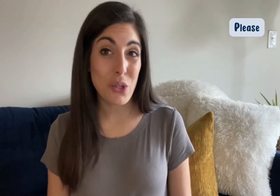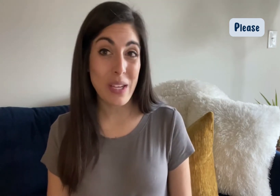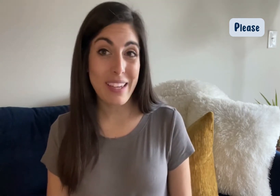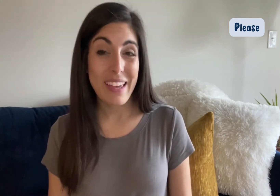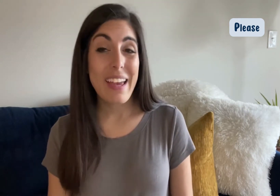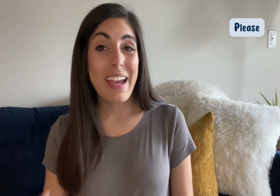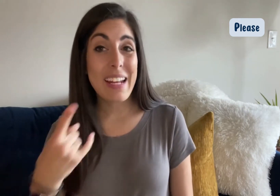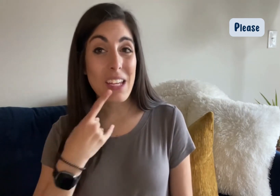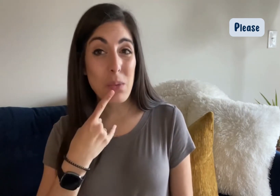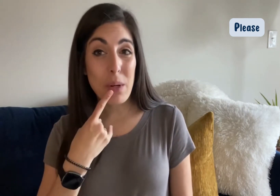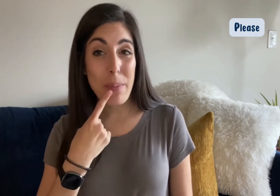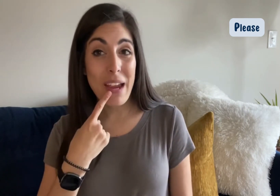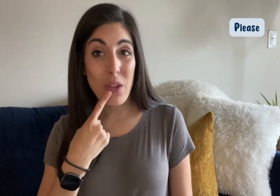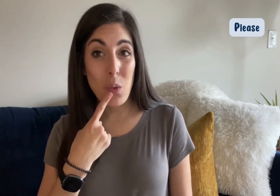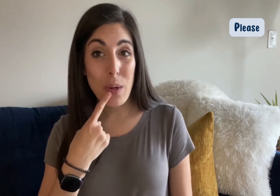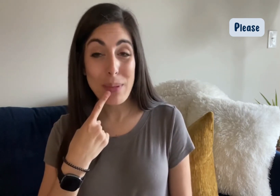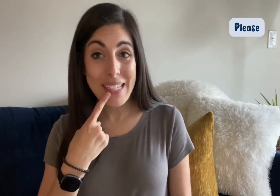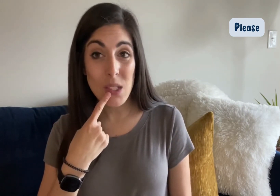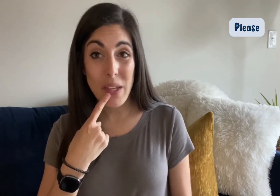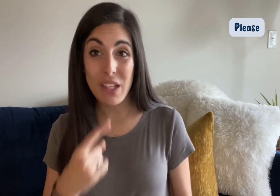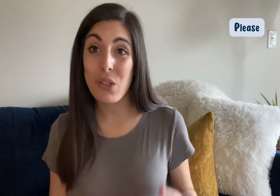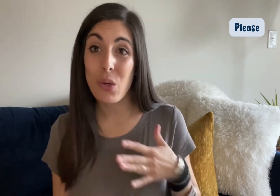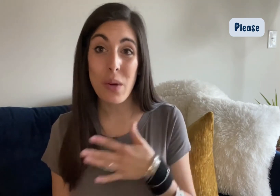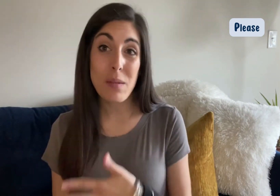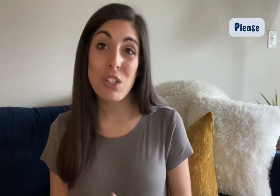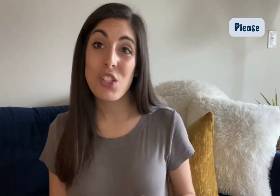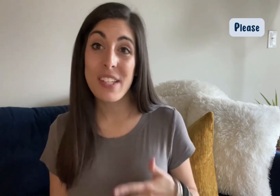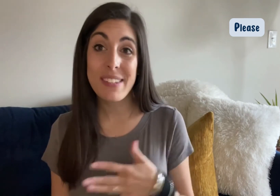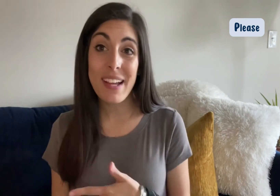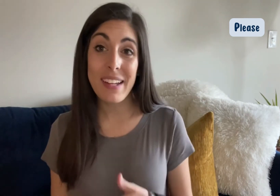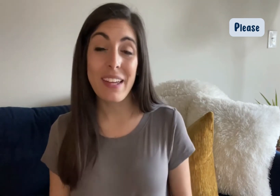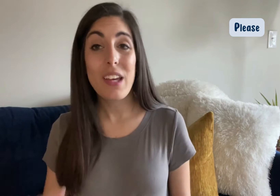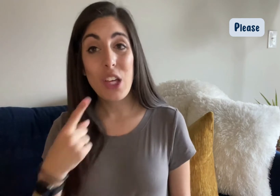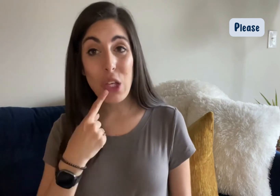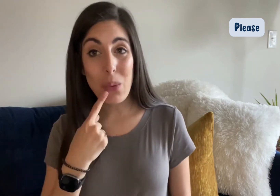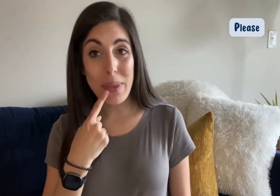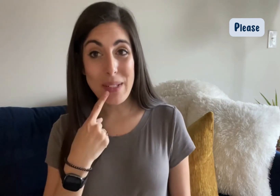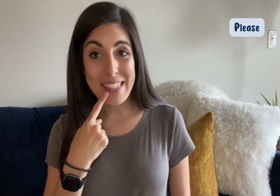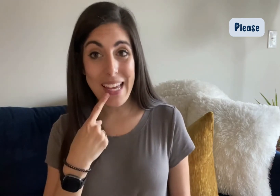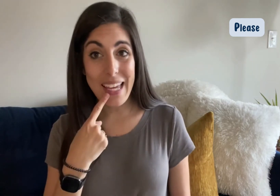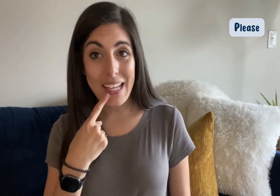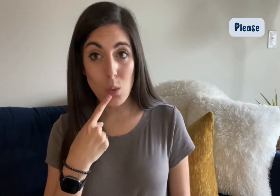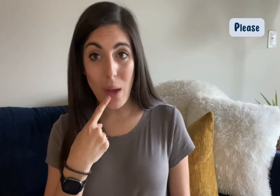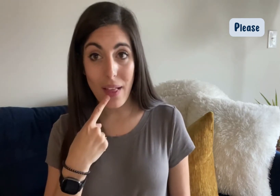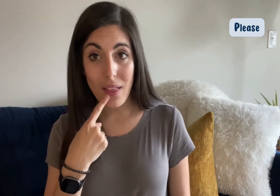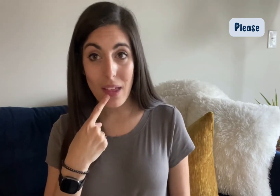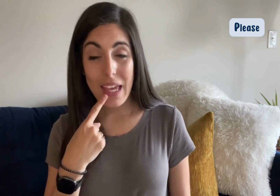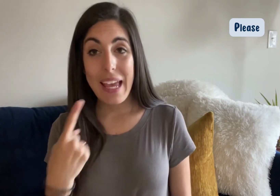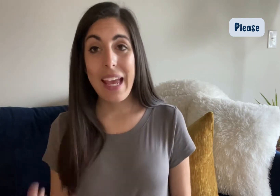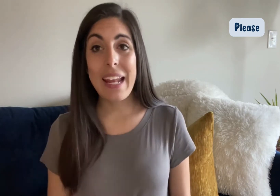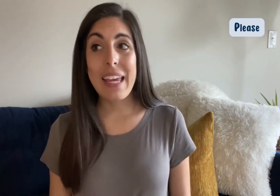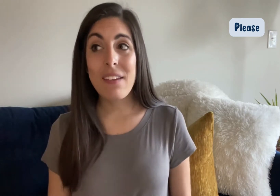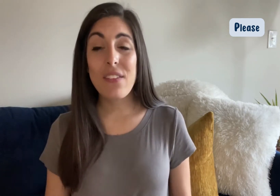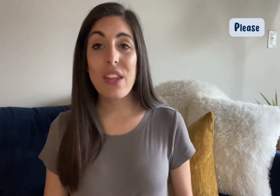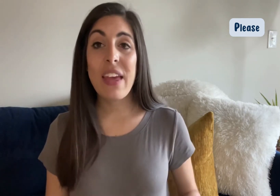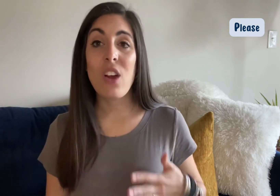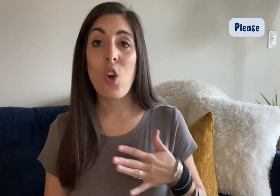quick. And again, you want to pair the word please with it. You don't want them to just sign it. You want them to say it as well. And if they are